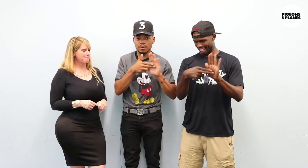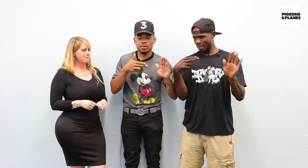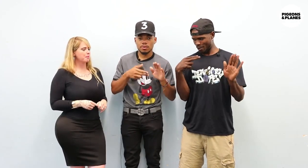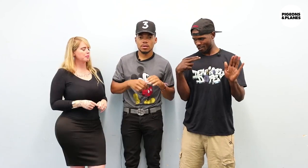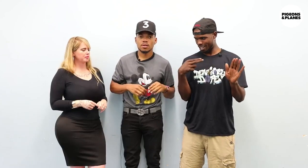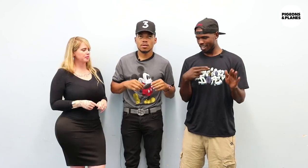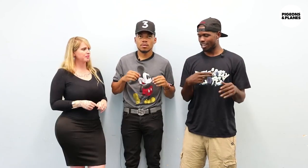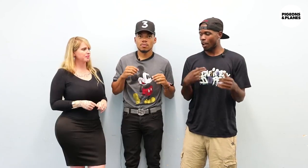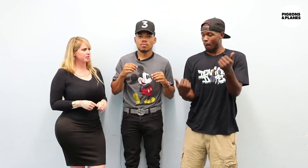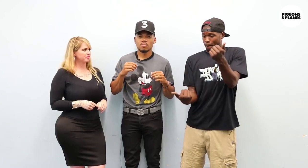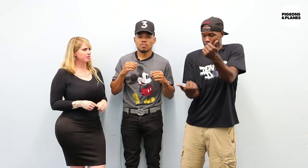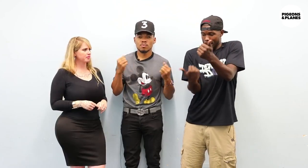anti-label,